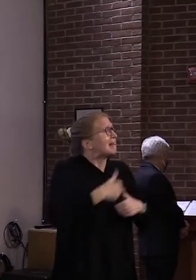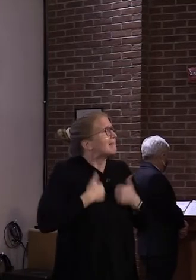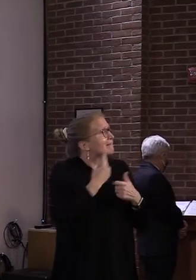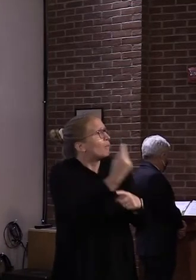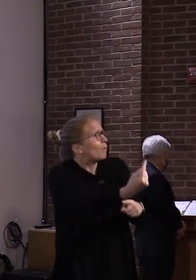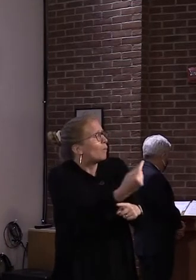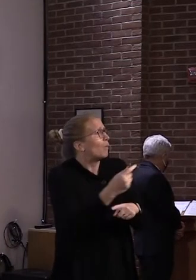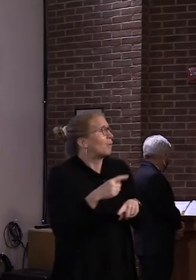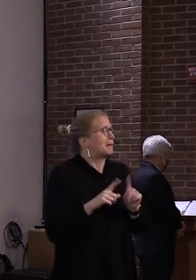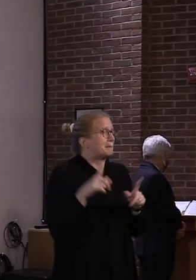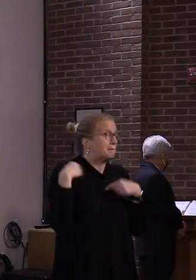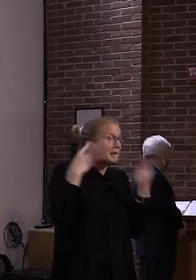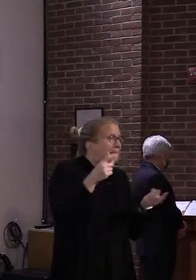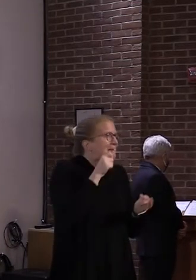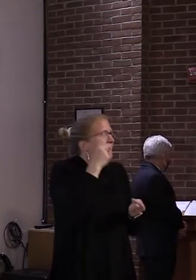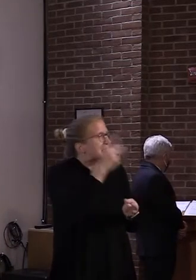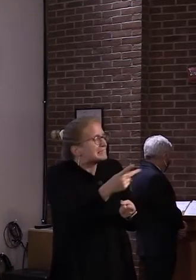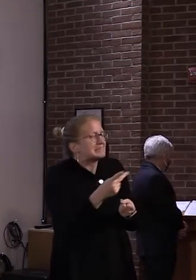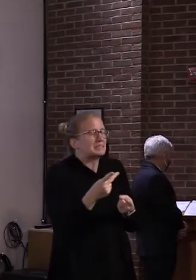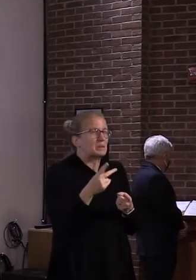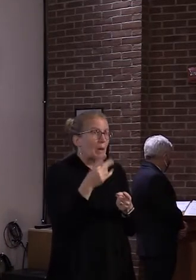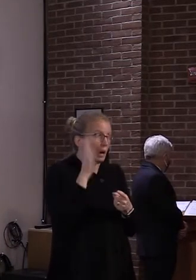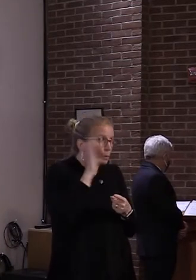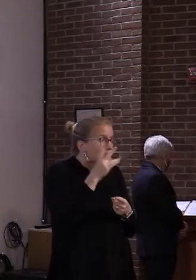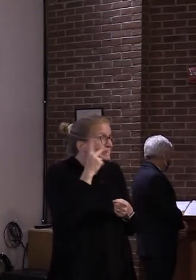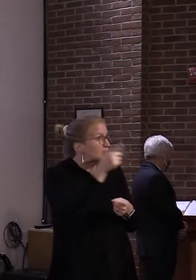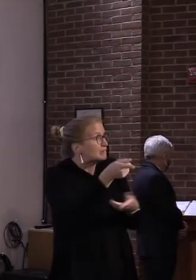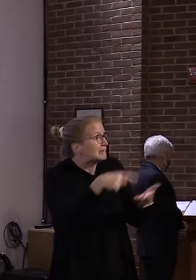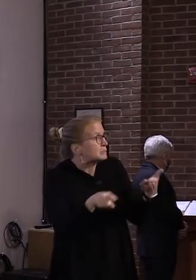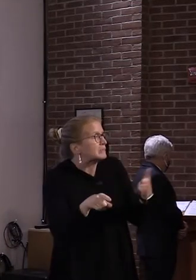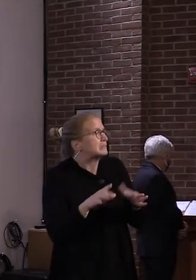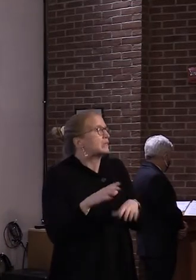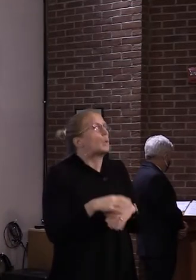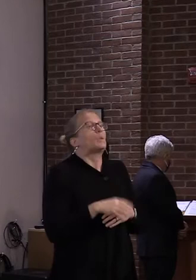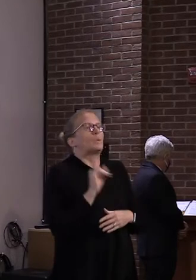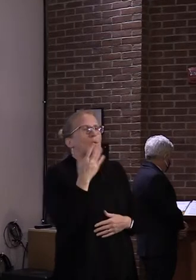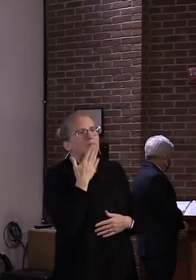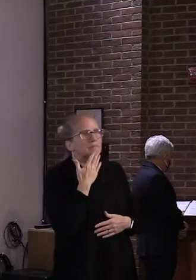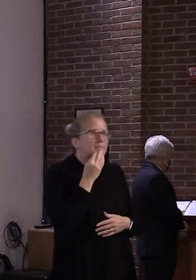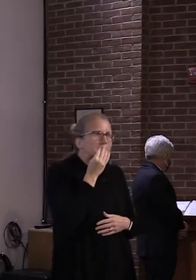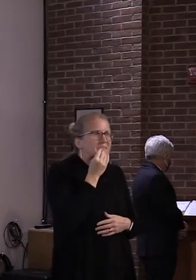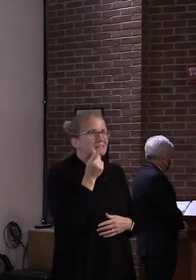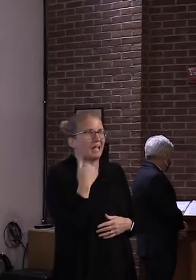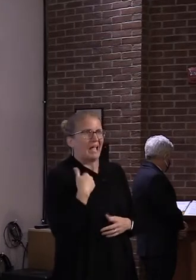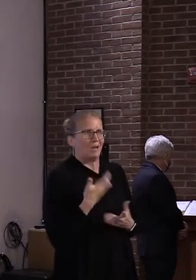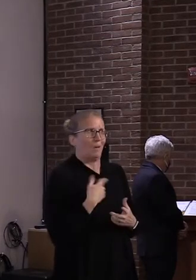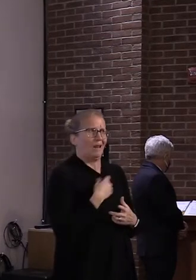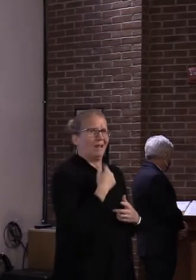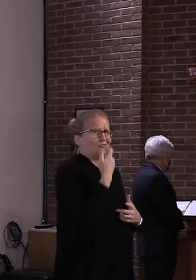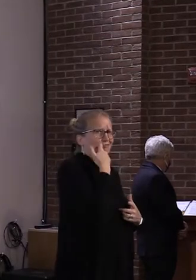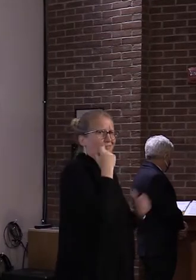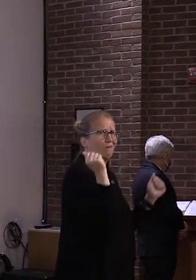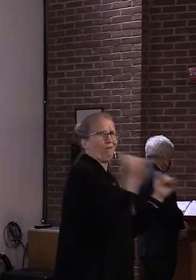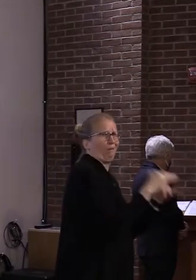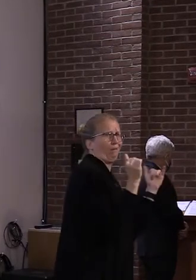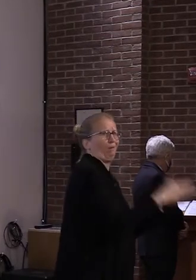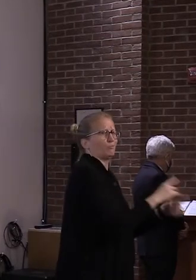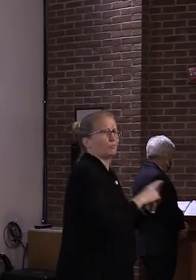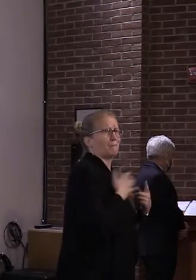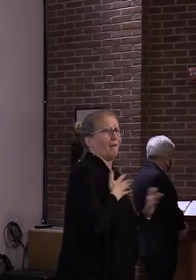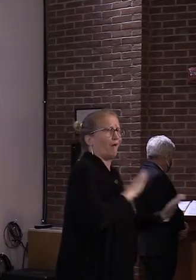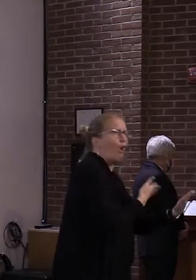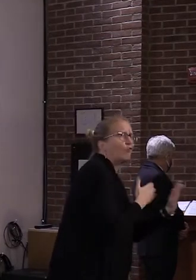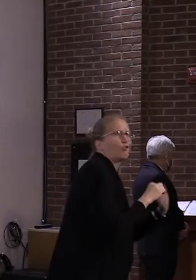the time that you're going to be at a crowded event at the same day or in, within those couple of days.